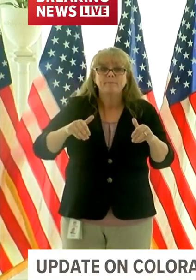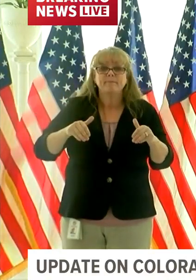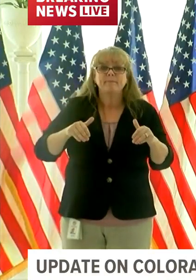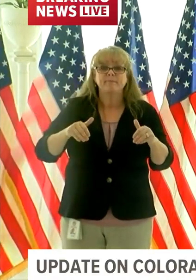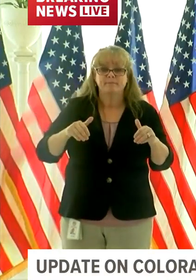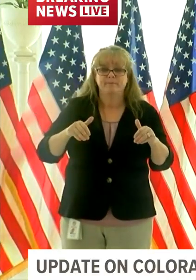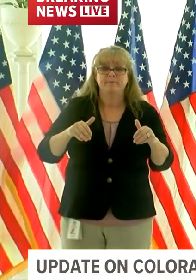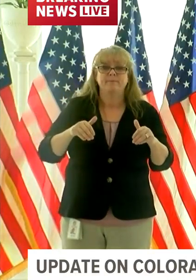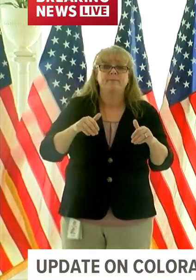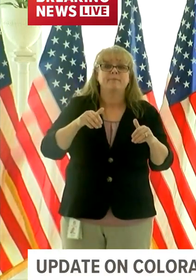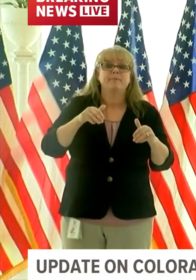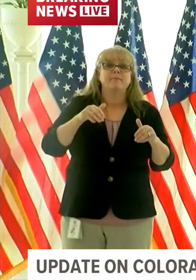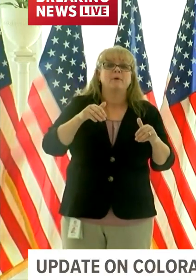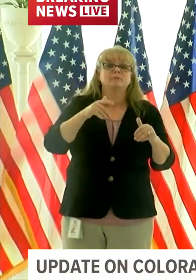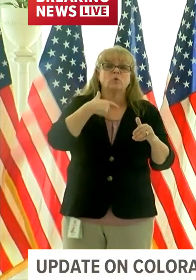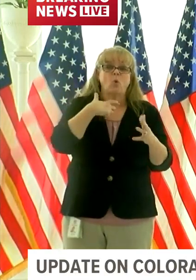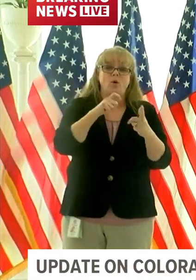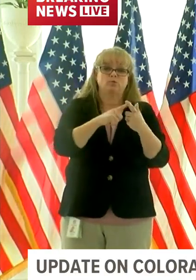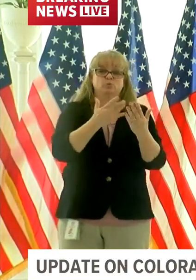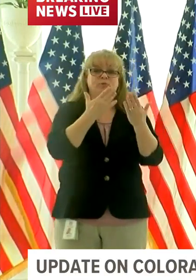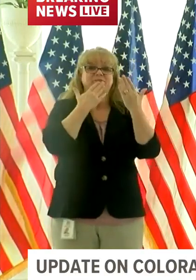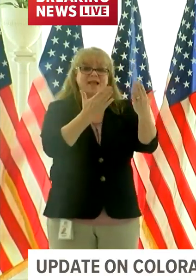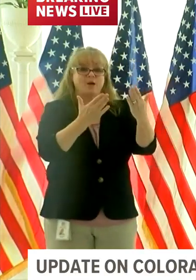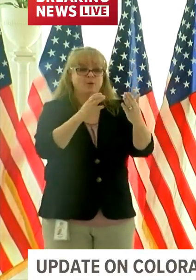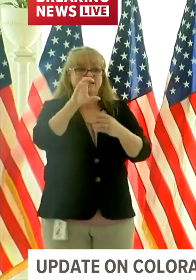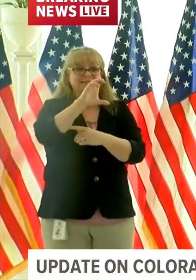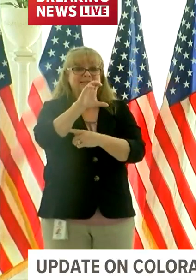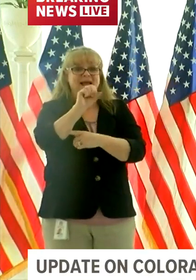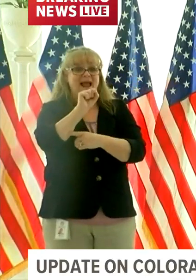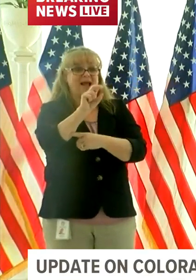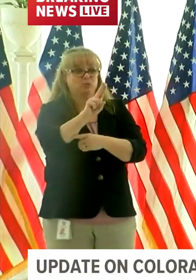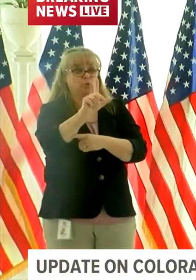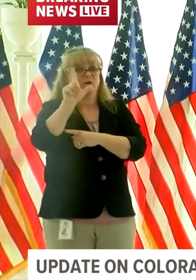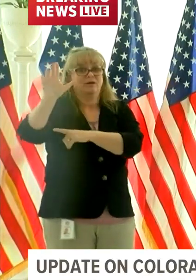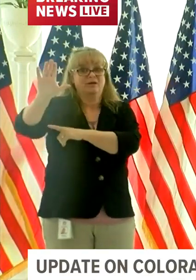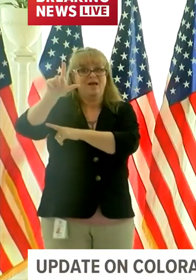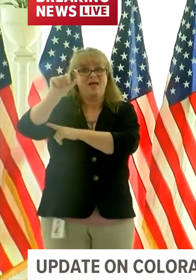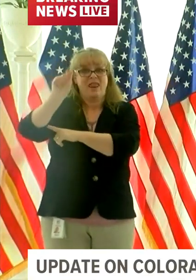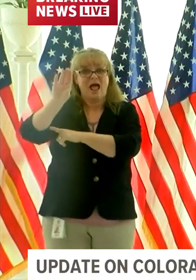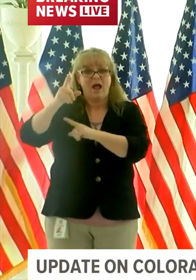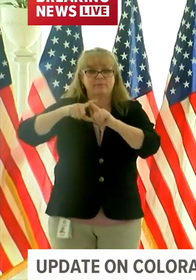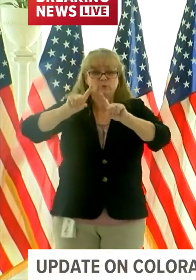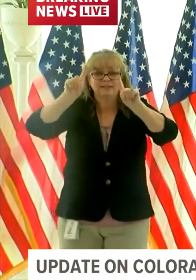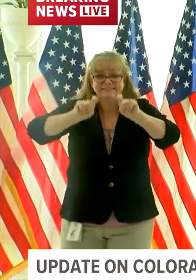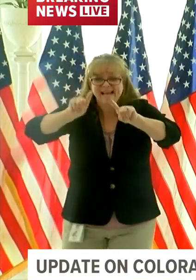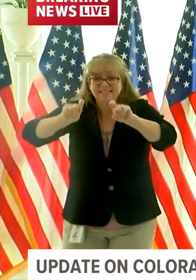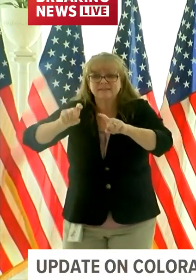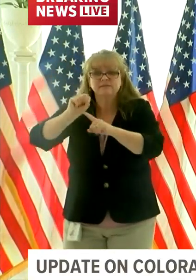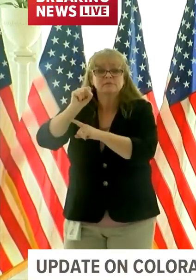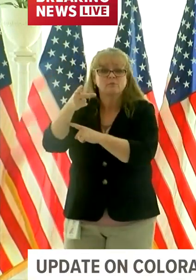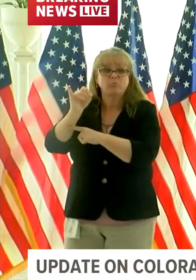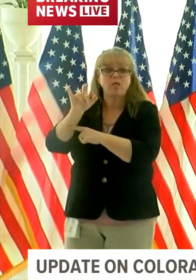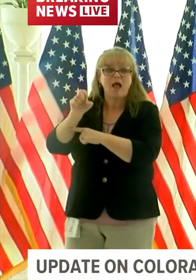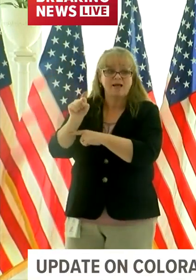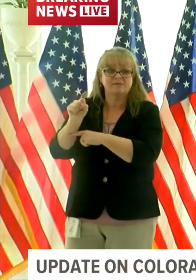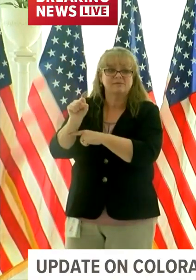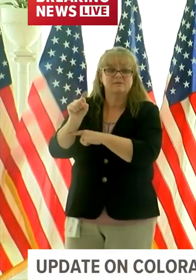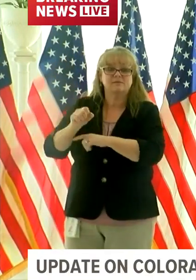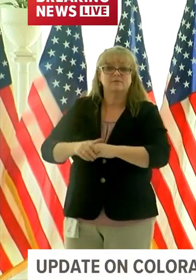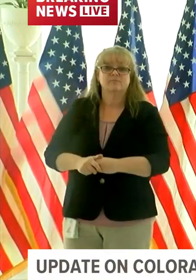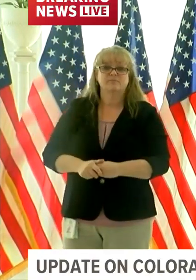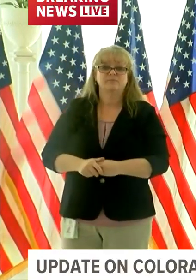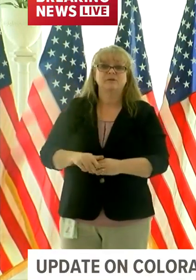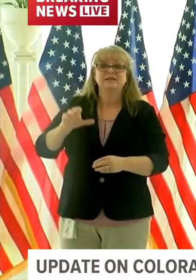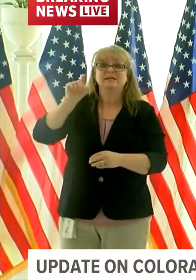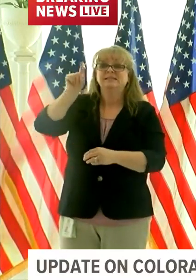which is testing our supplies. I think there's sound here. CSU has agreed to